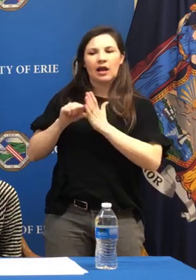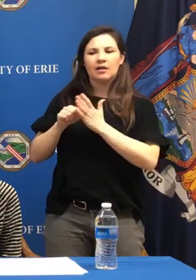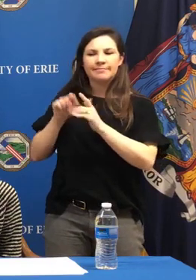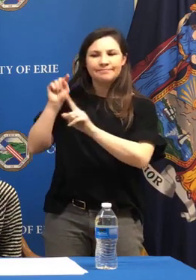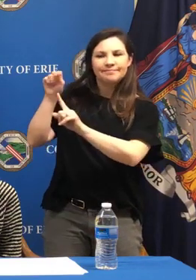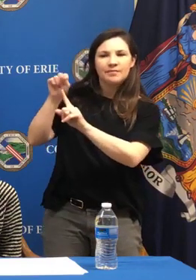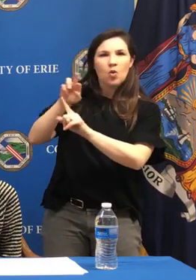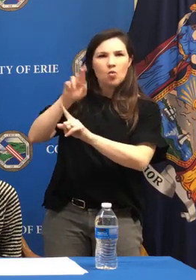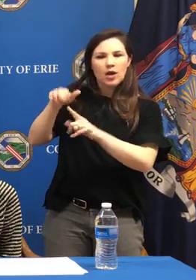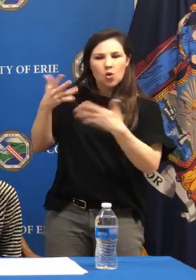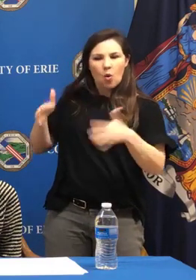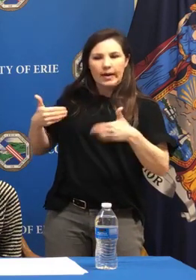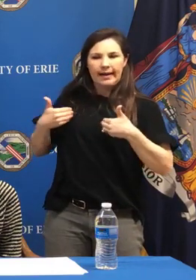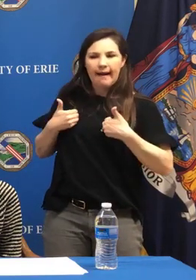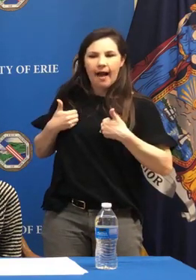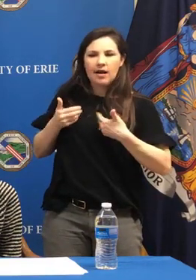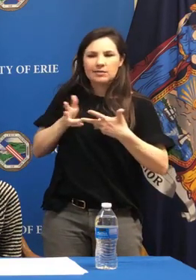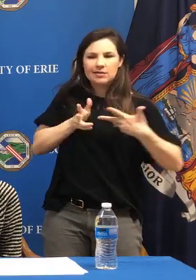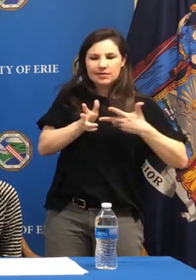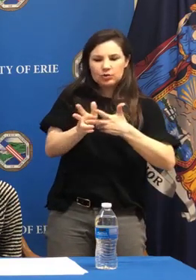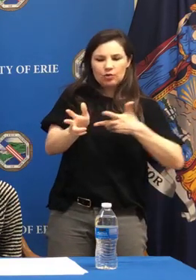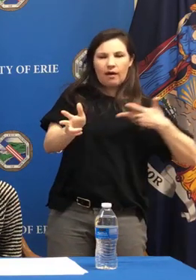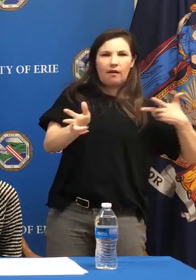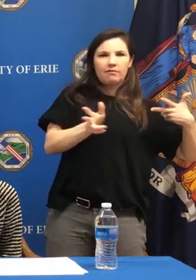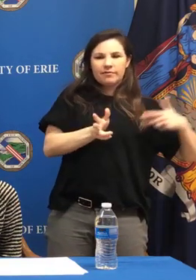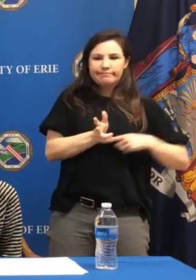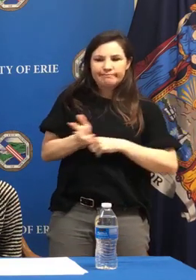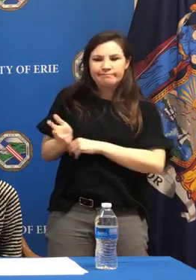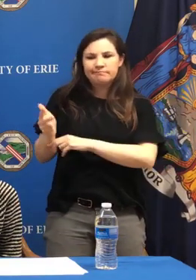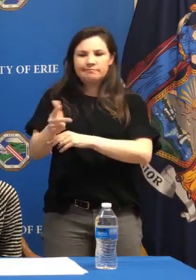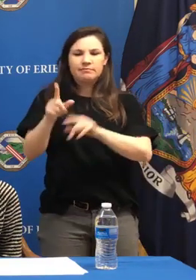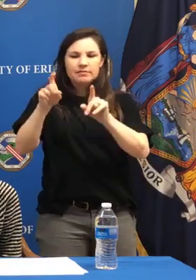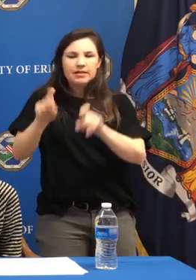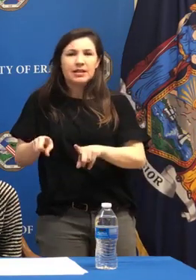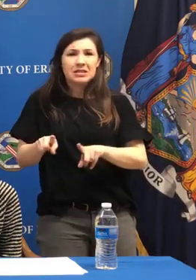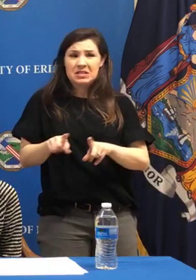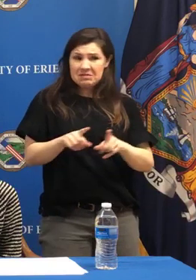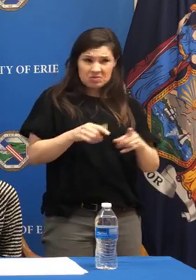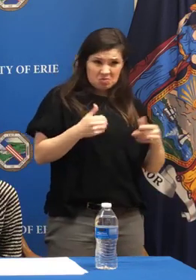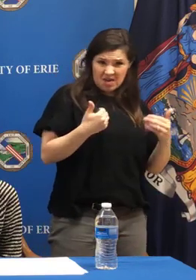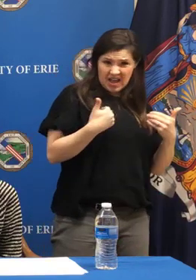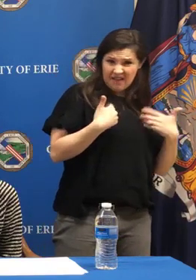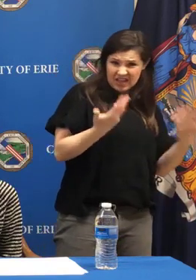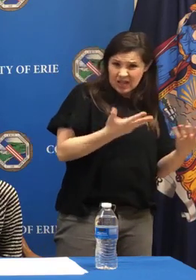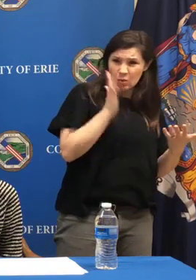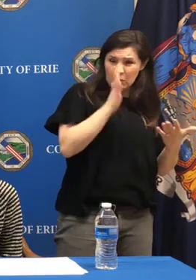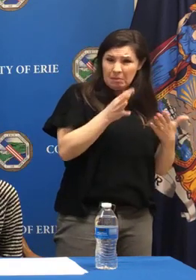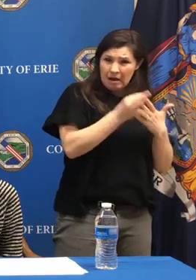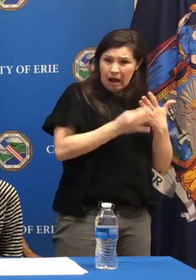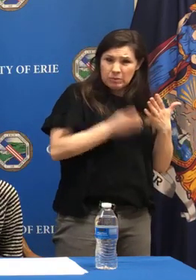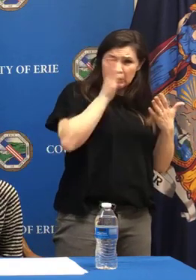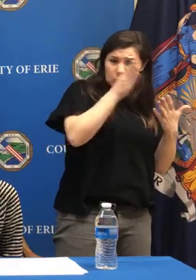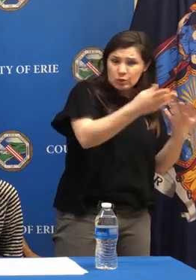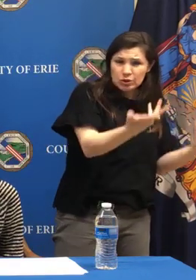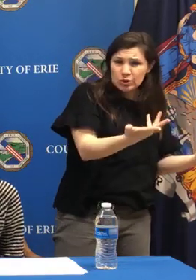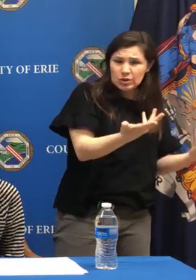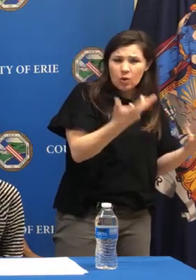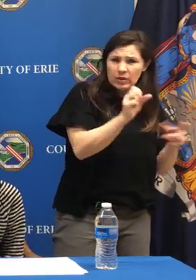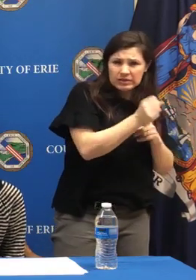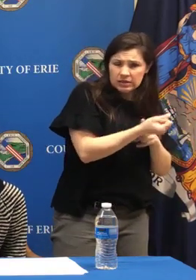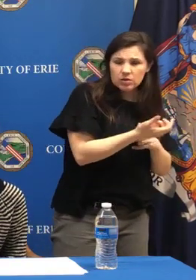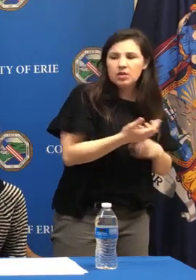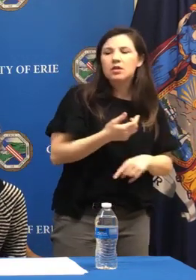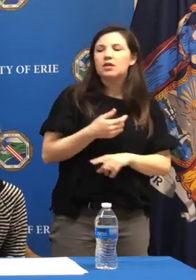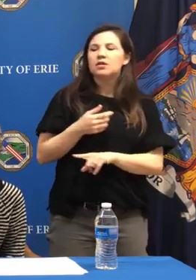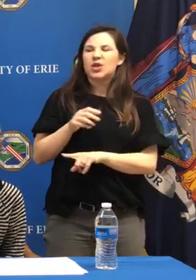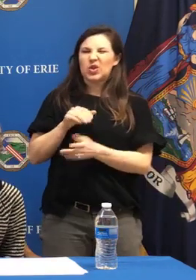some up and running. Are you guys in contact with hospitals or other healthcare providers where that might be an option? What's the status there? It will be